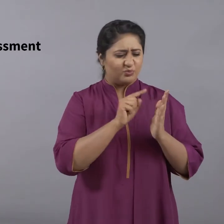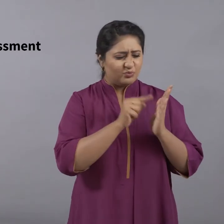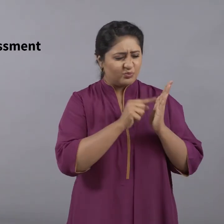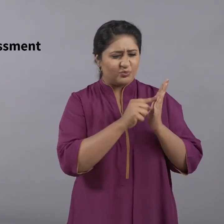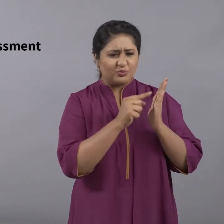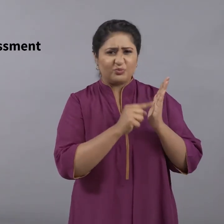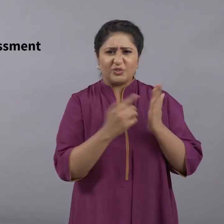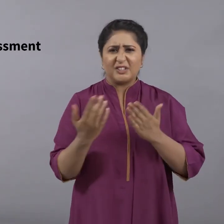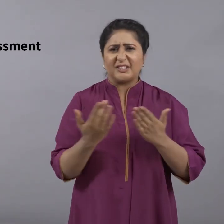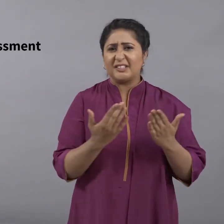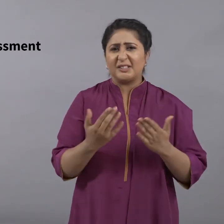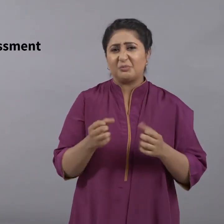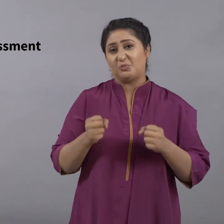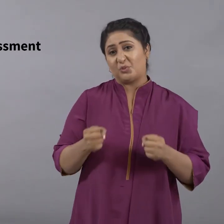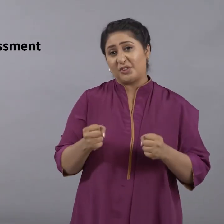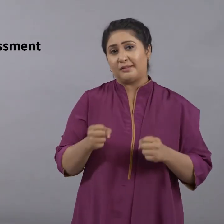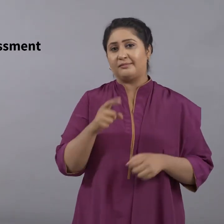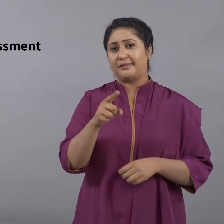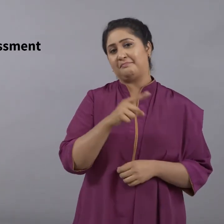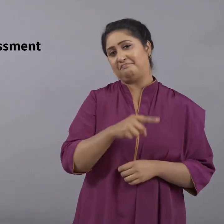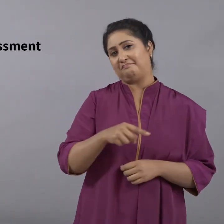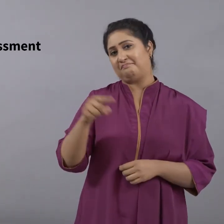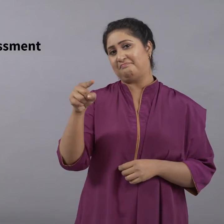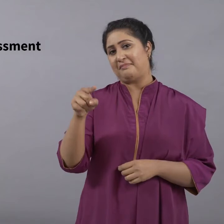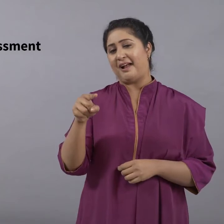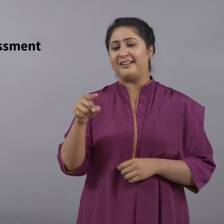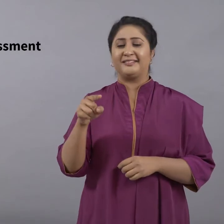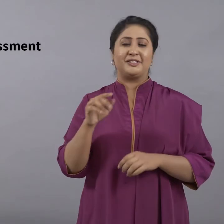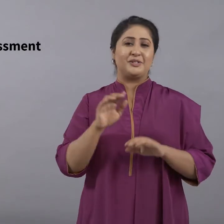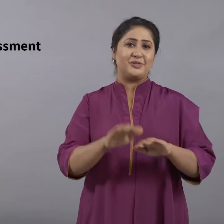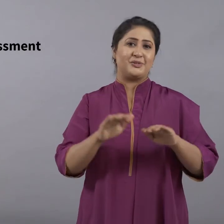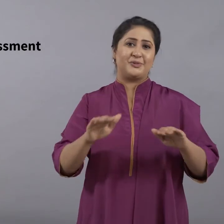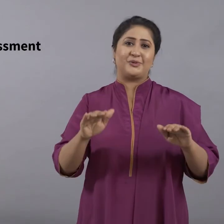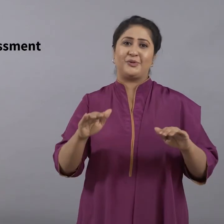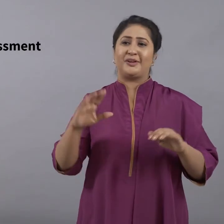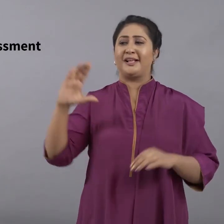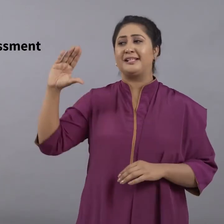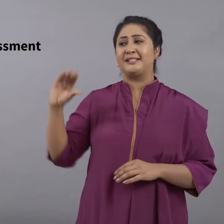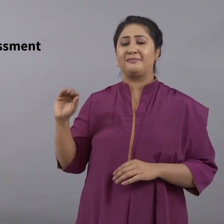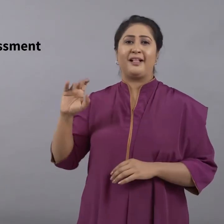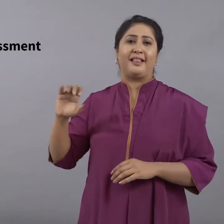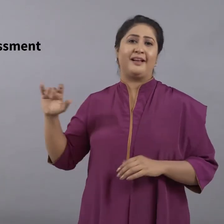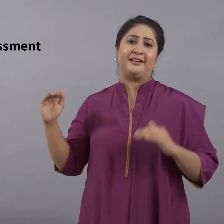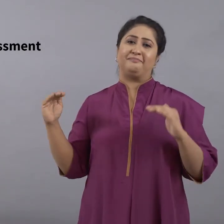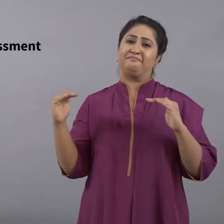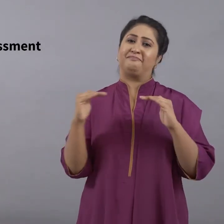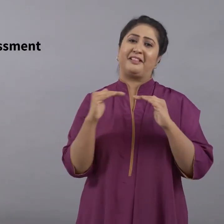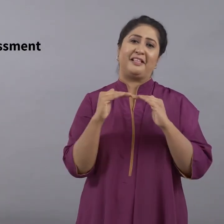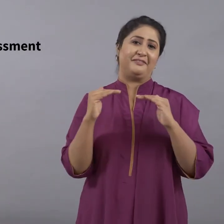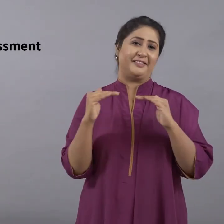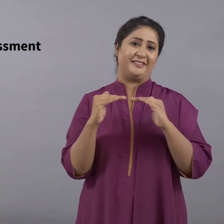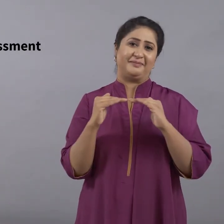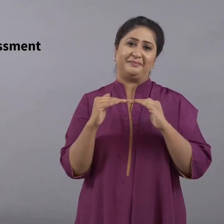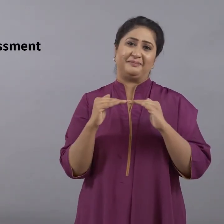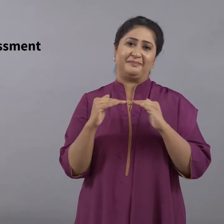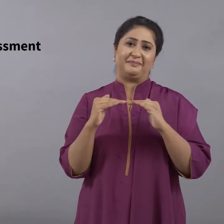words, then mark the student as small letters / alphabets level student.